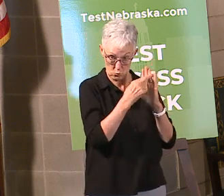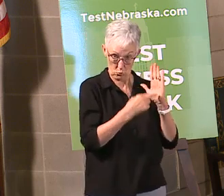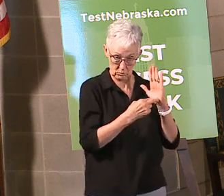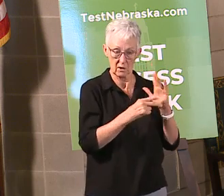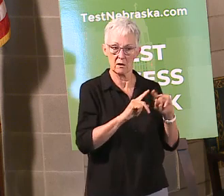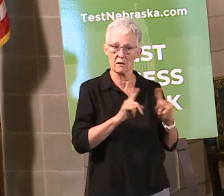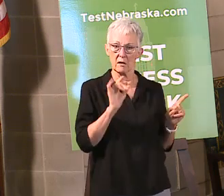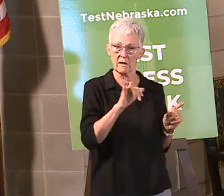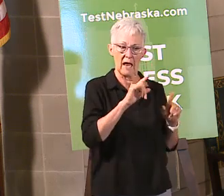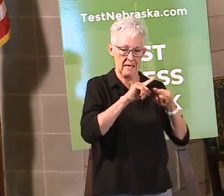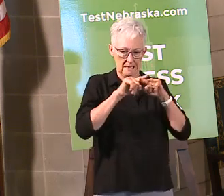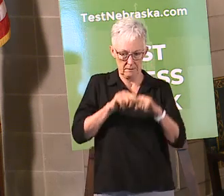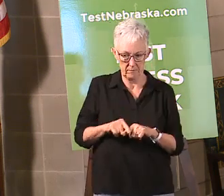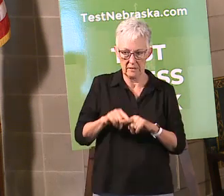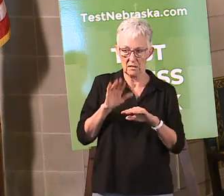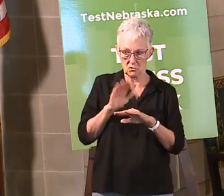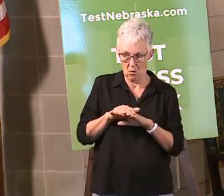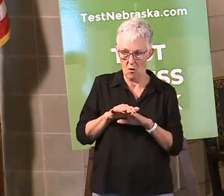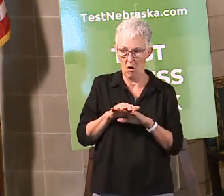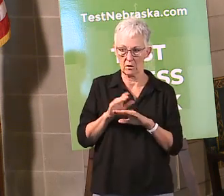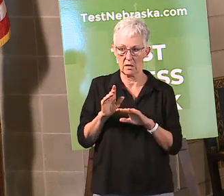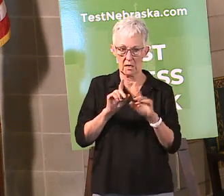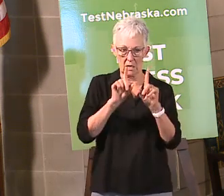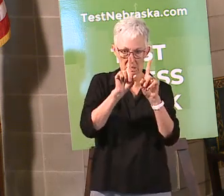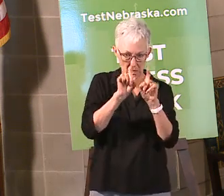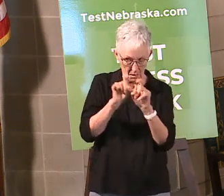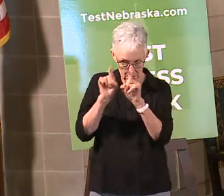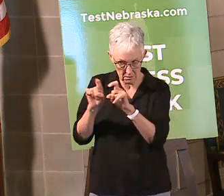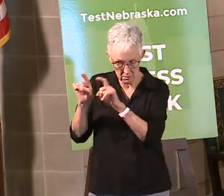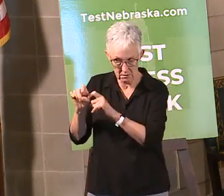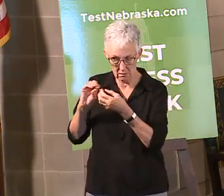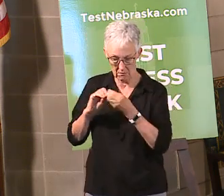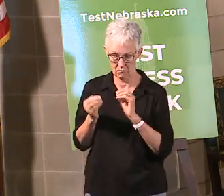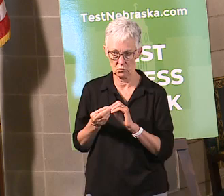testing. And then the testing that